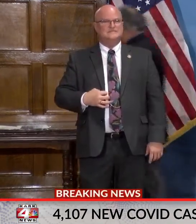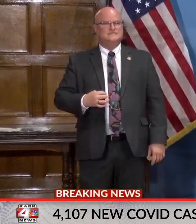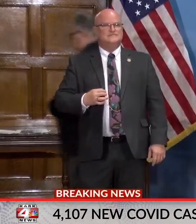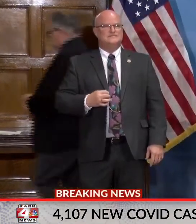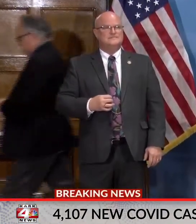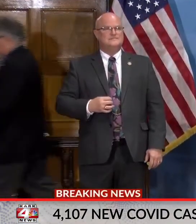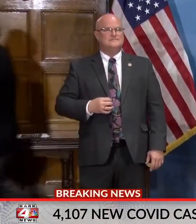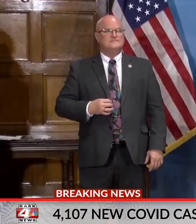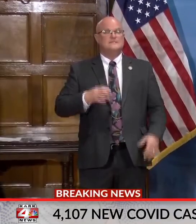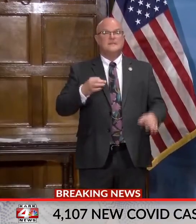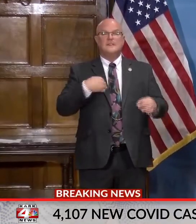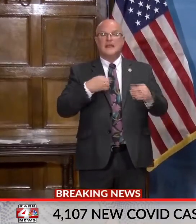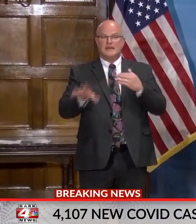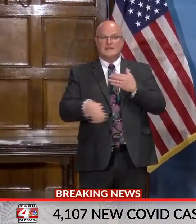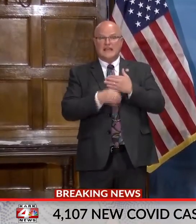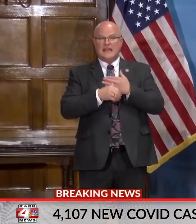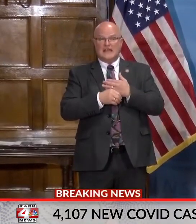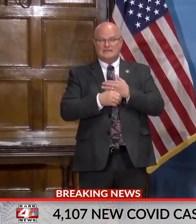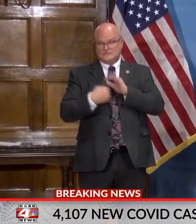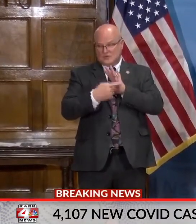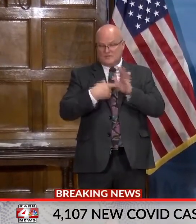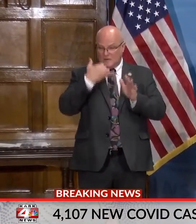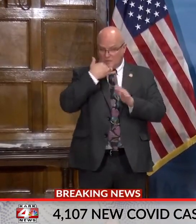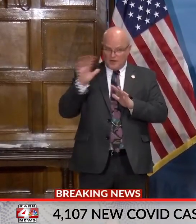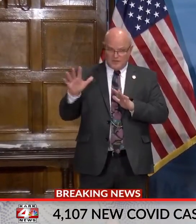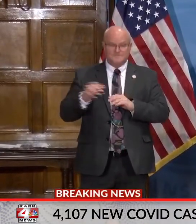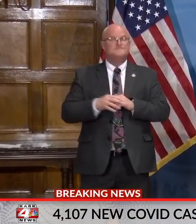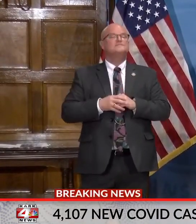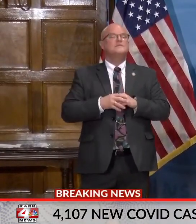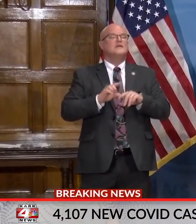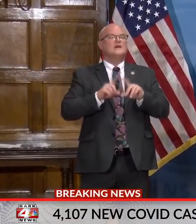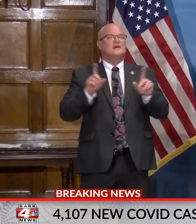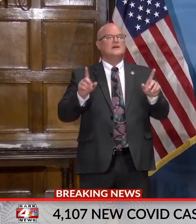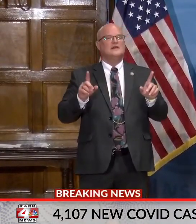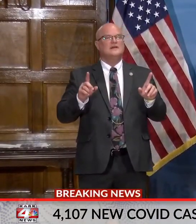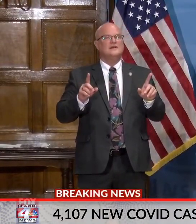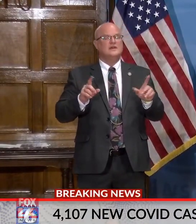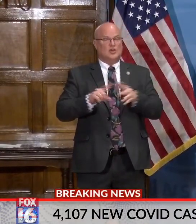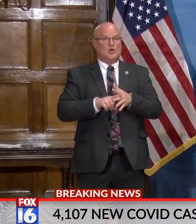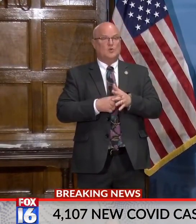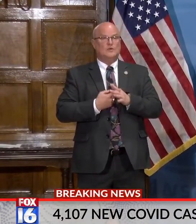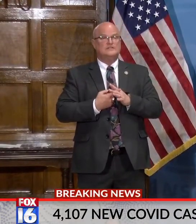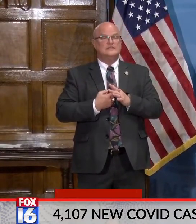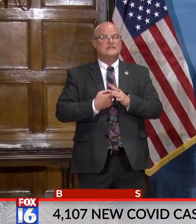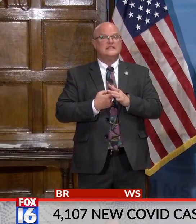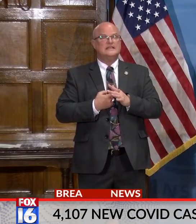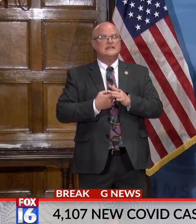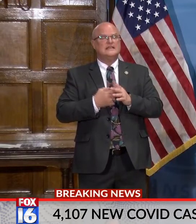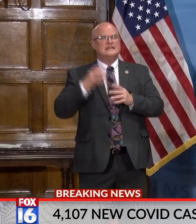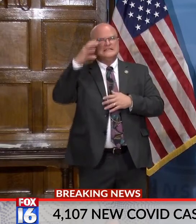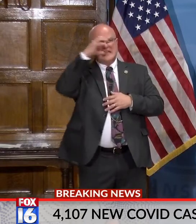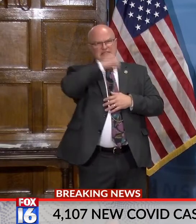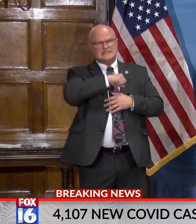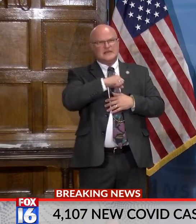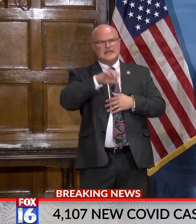And if I could add, and correct me if I'm wrong, Dr. Romero, but originally it was estimated